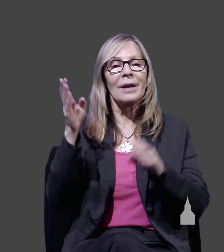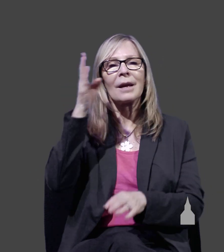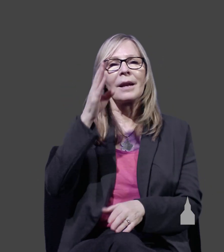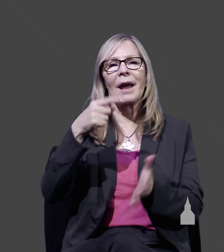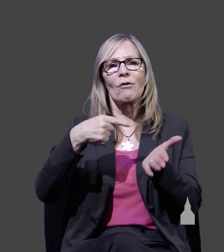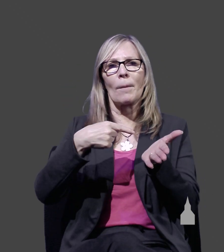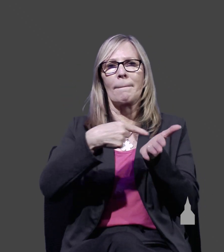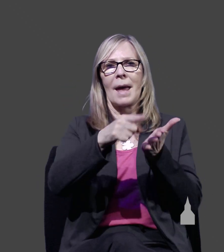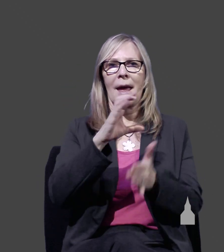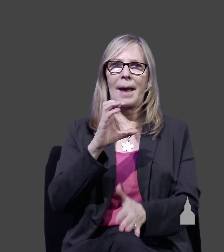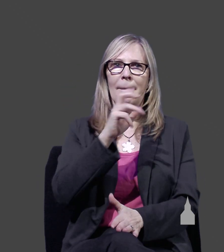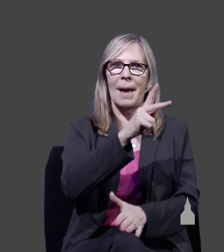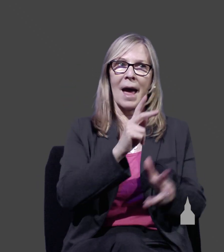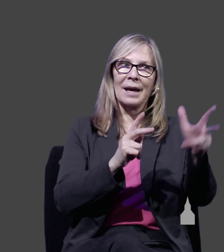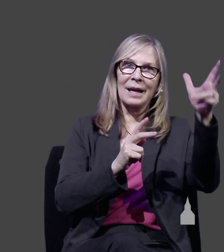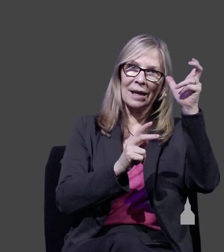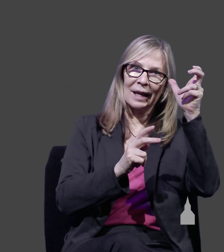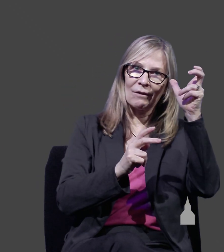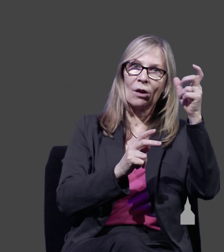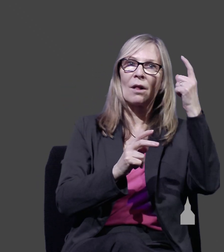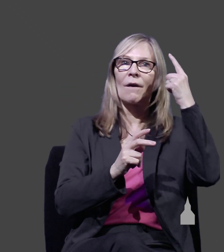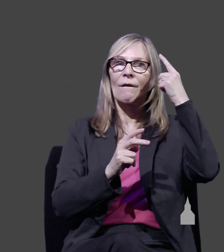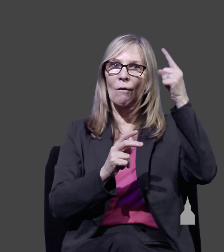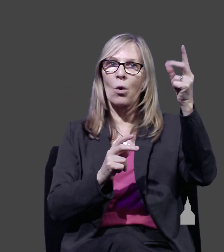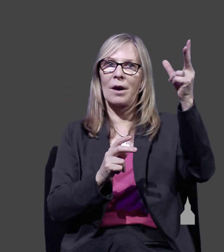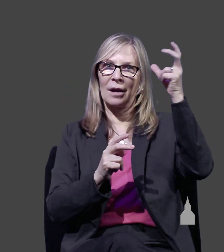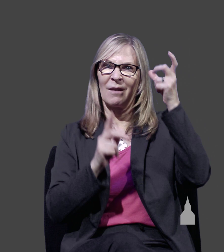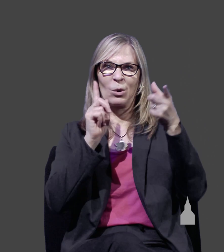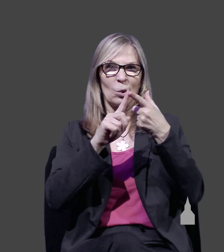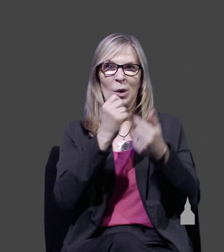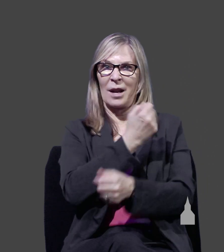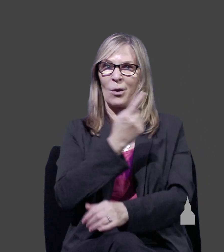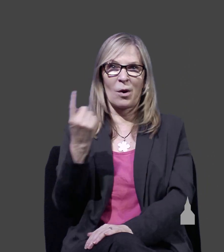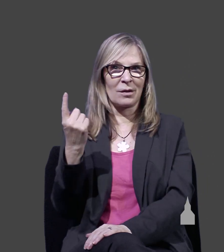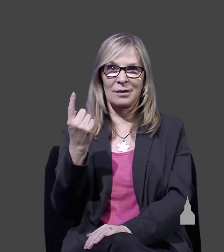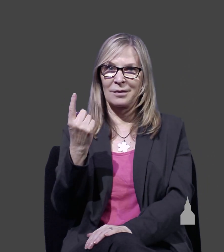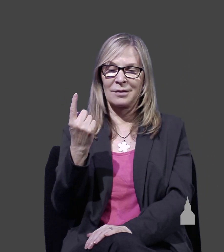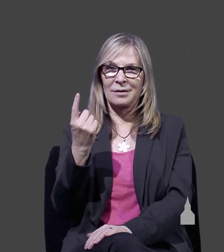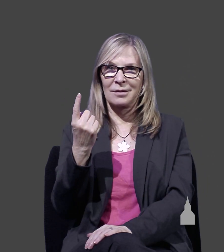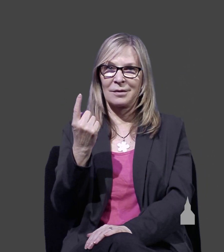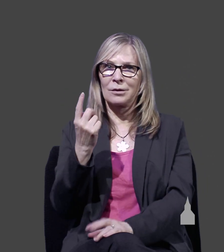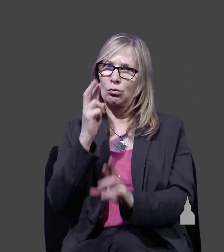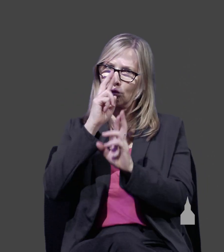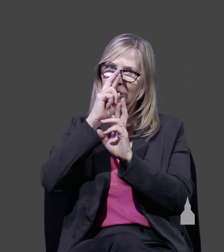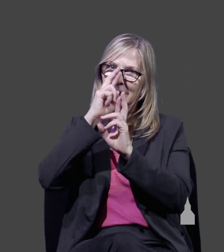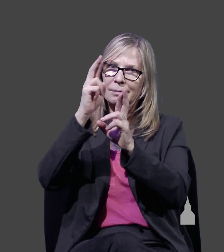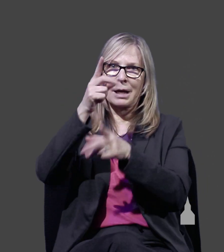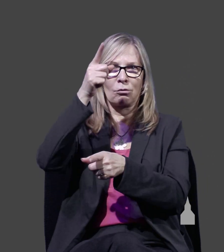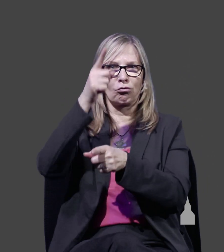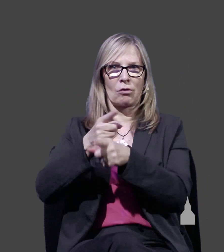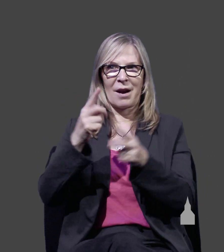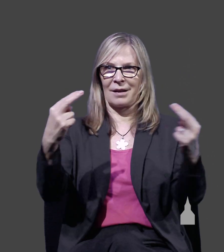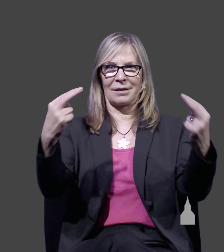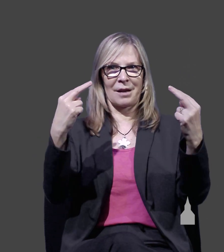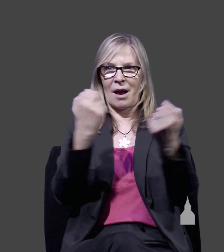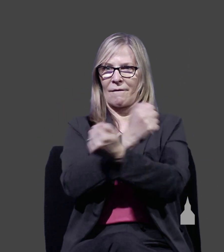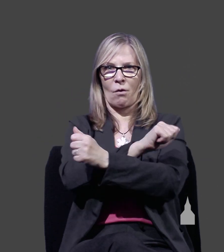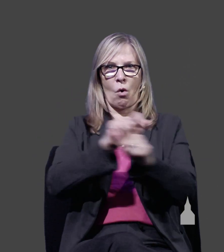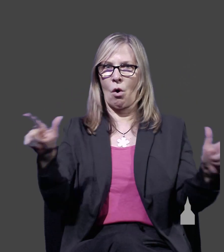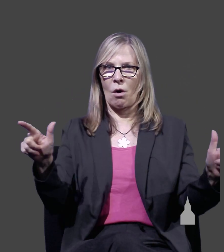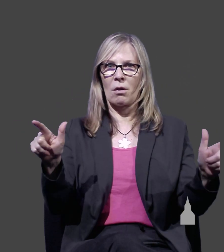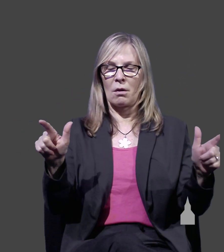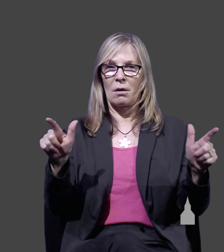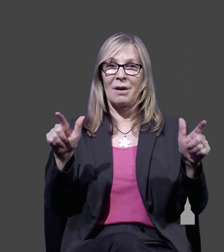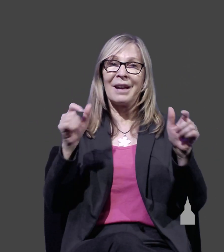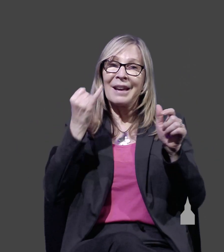back evil for evil to anyone. Respect what is right in the sight of all men. If possible,